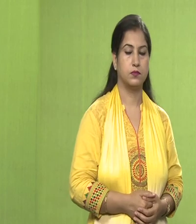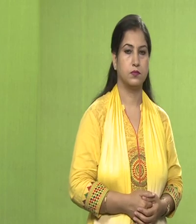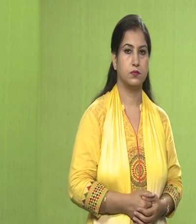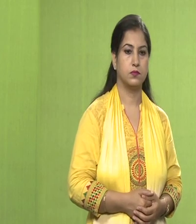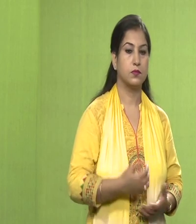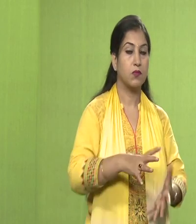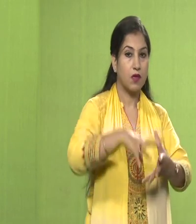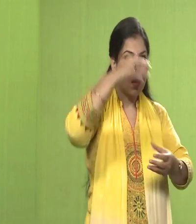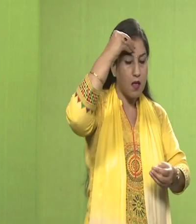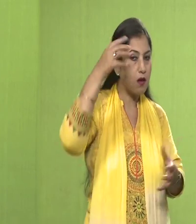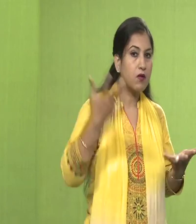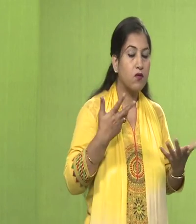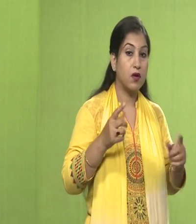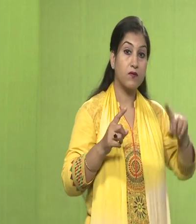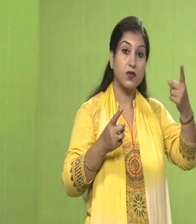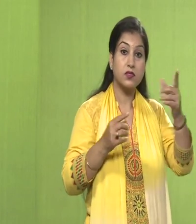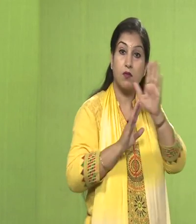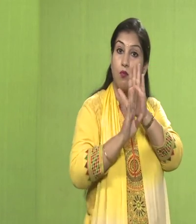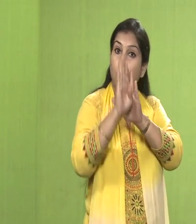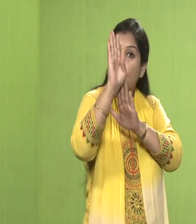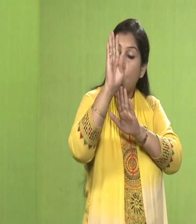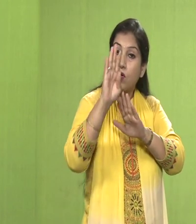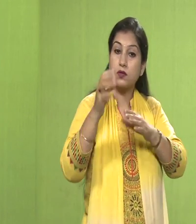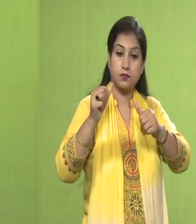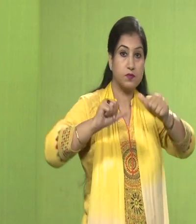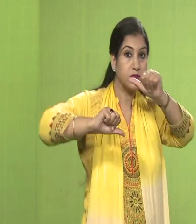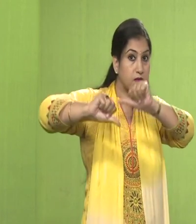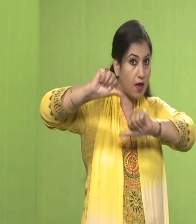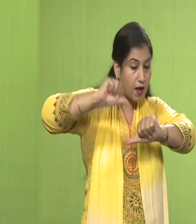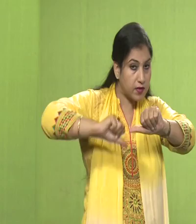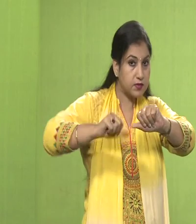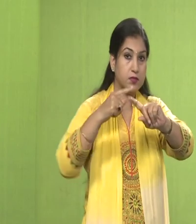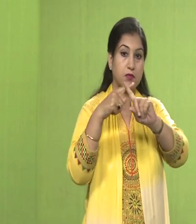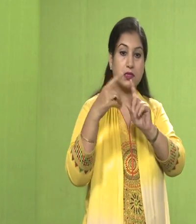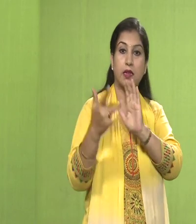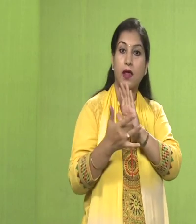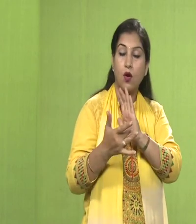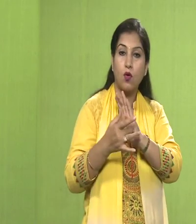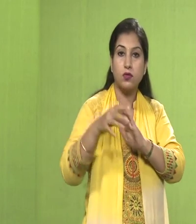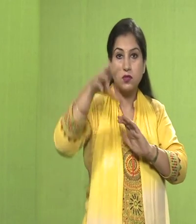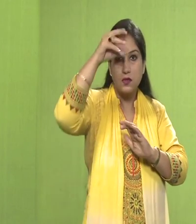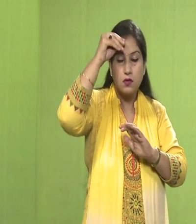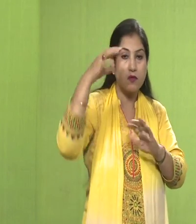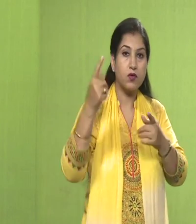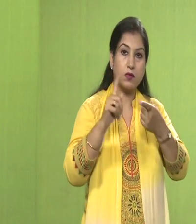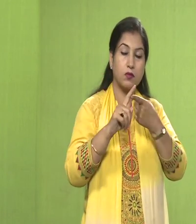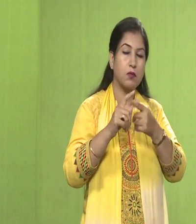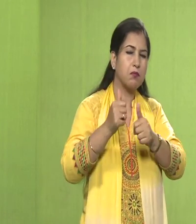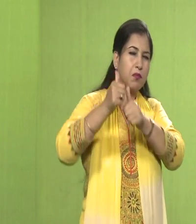We learned about the progress made in the field of science and technology during Renaissance